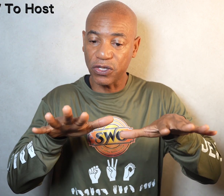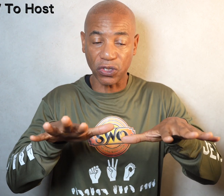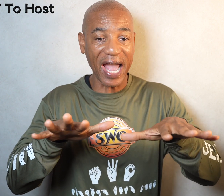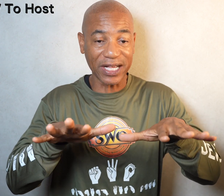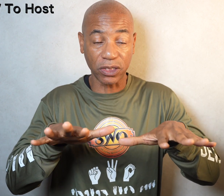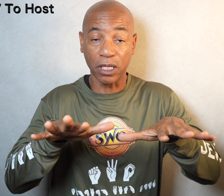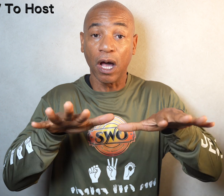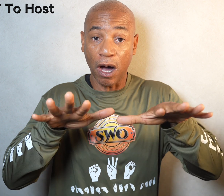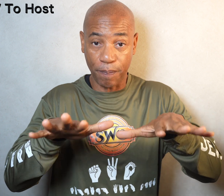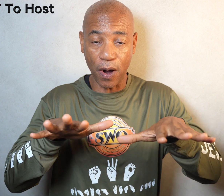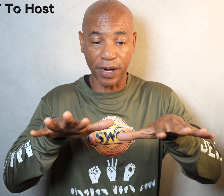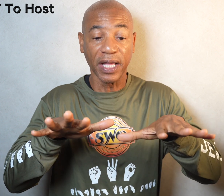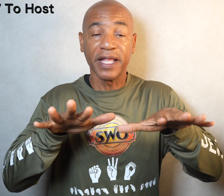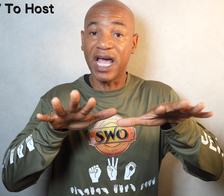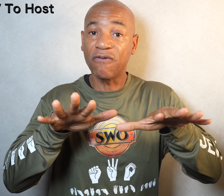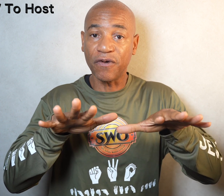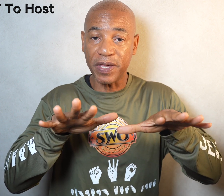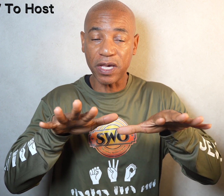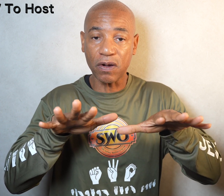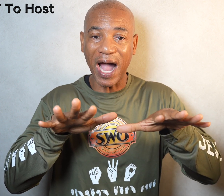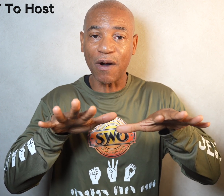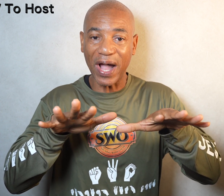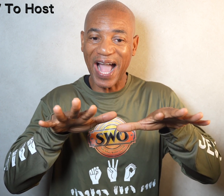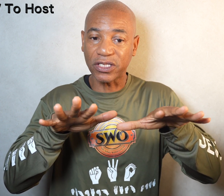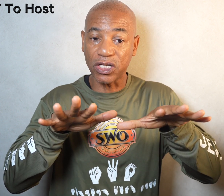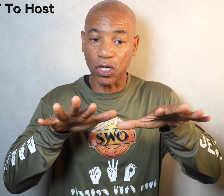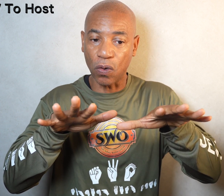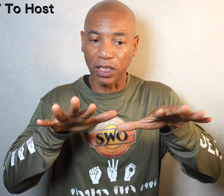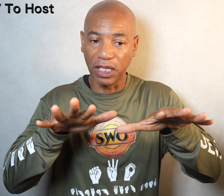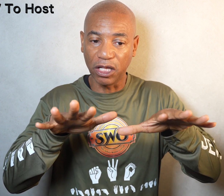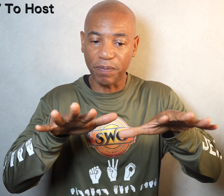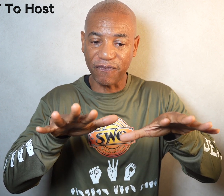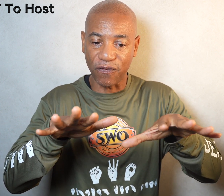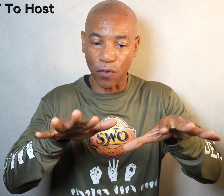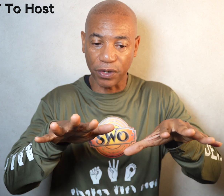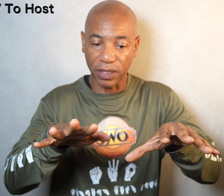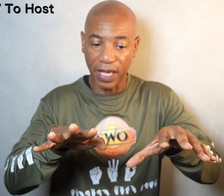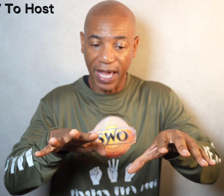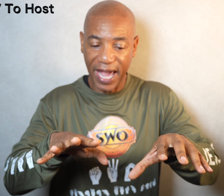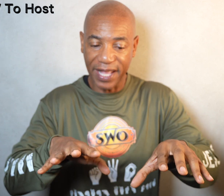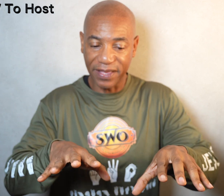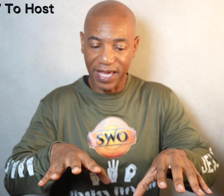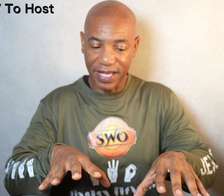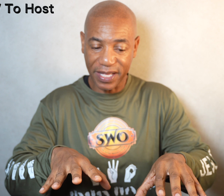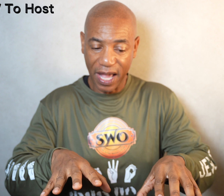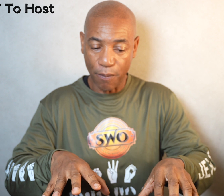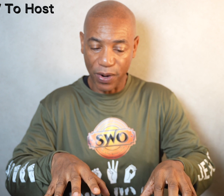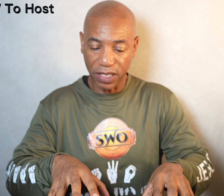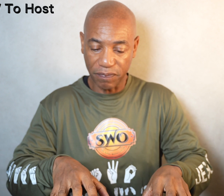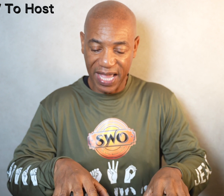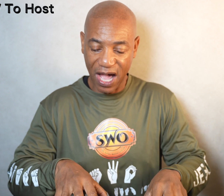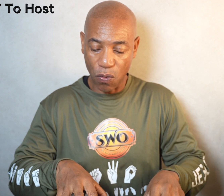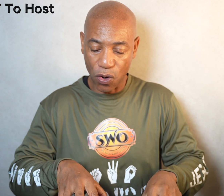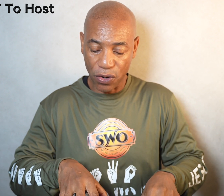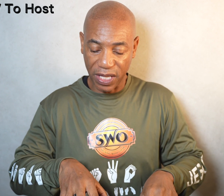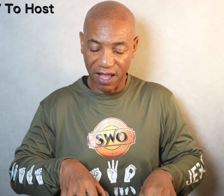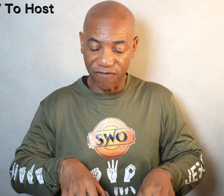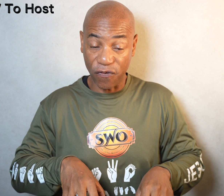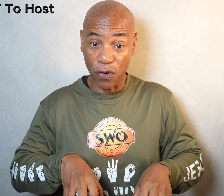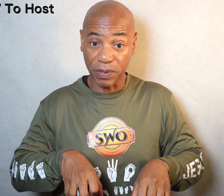are actually apart. Now from here, I will actually go a little bit forward and then bring them downward and form the